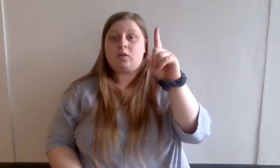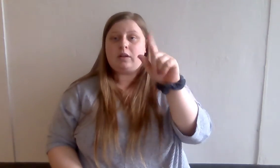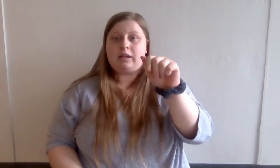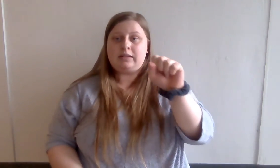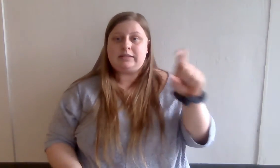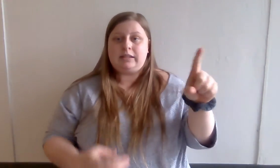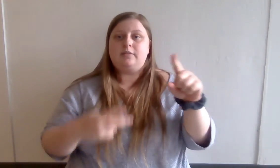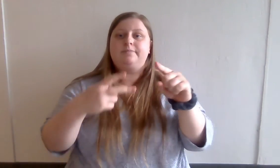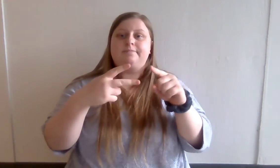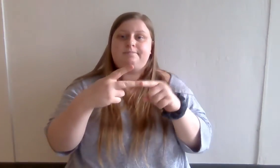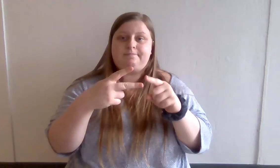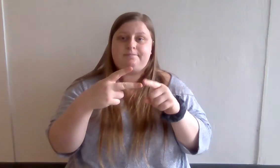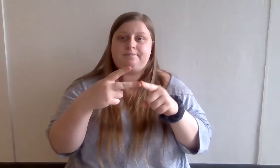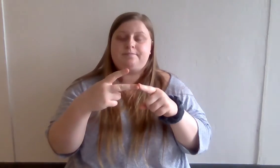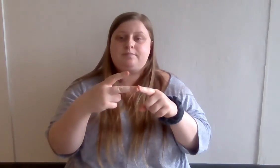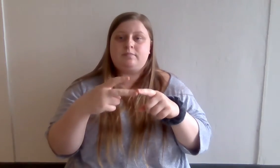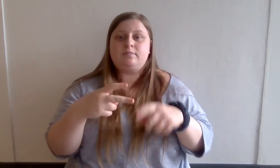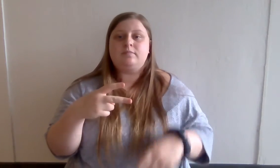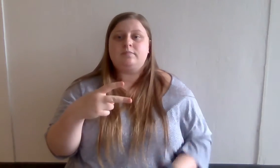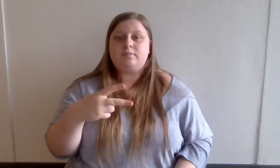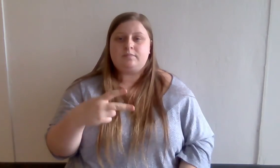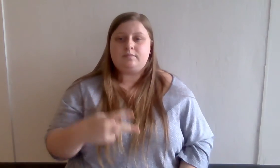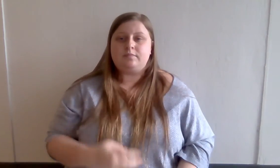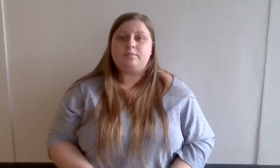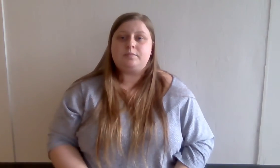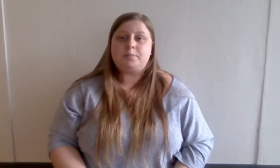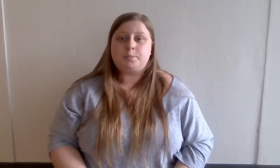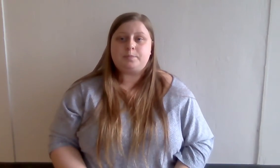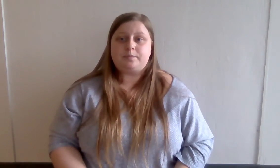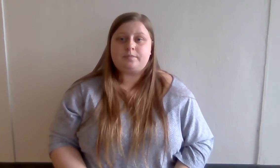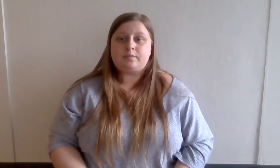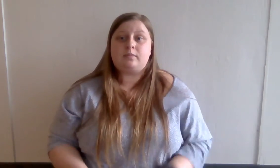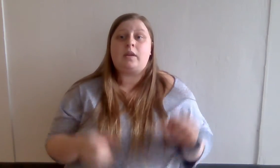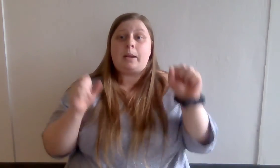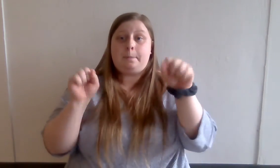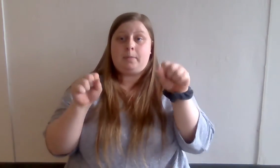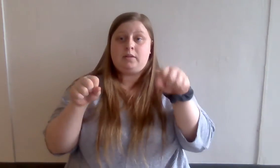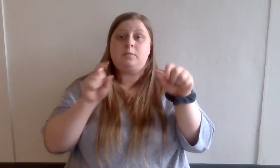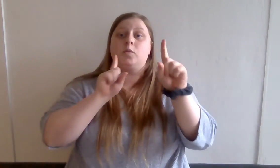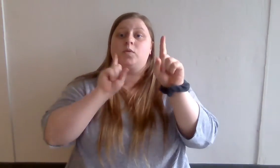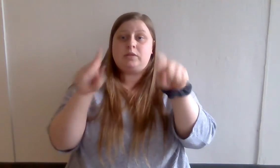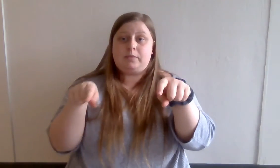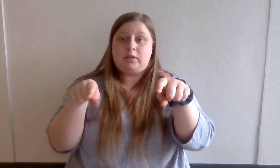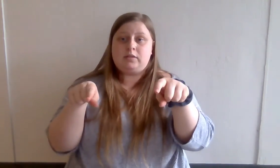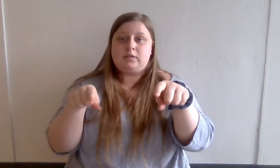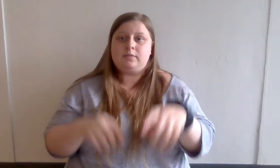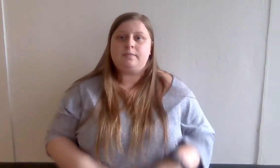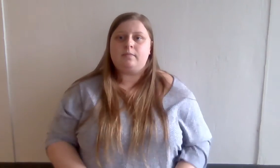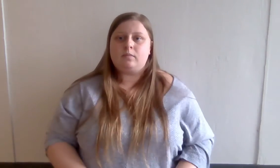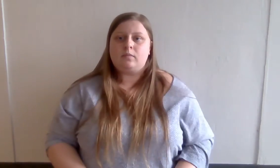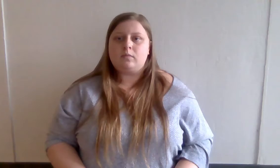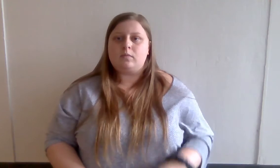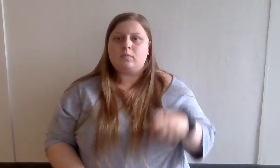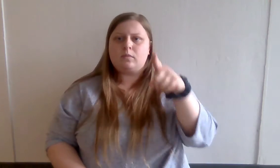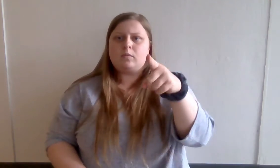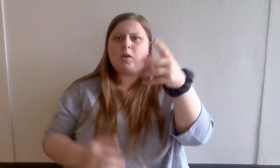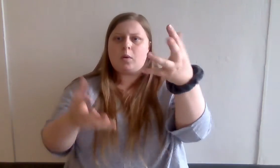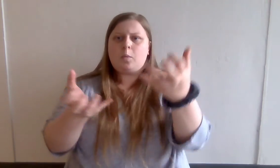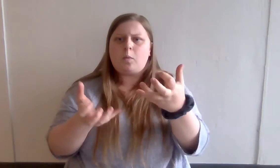question. For the second example in ASL, you could respond,